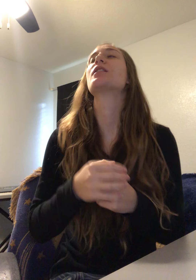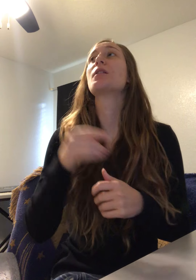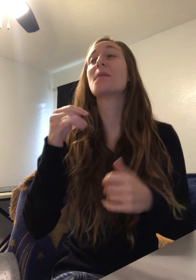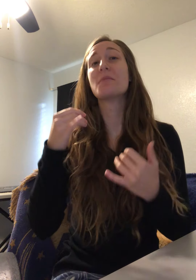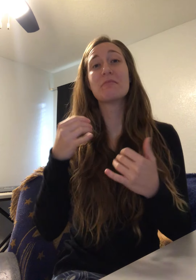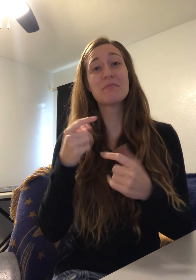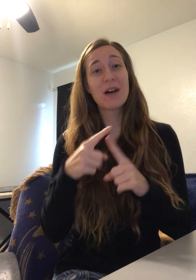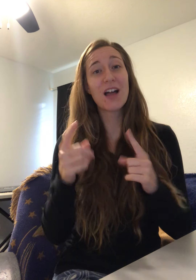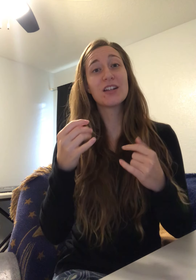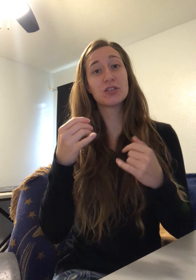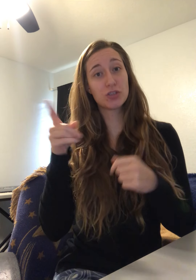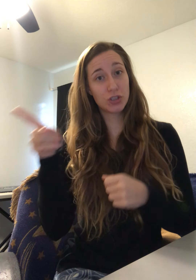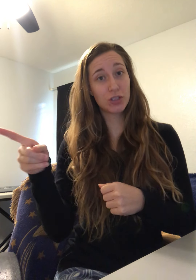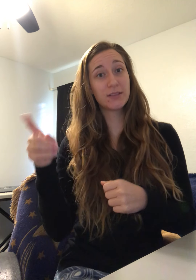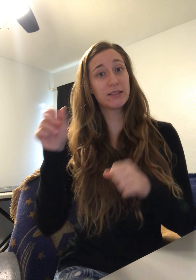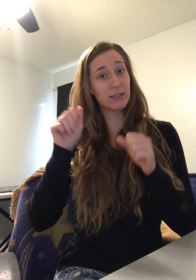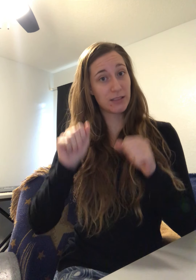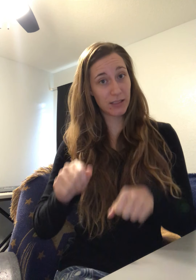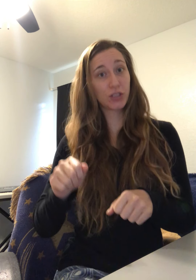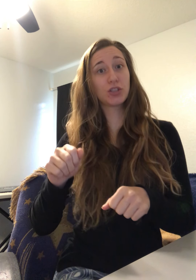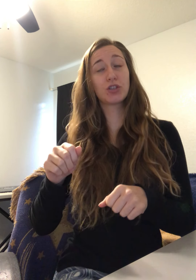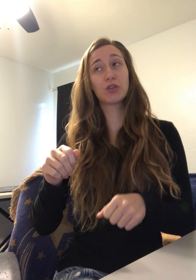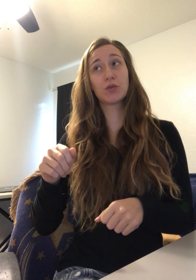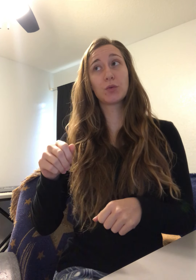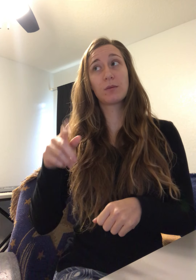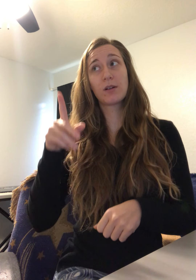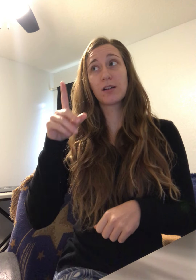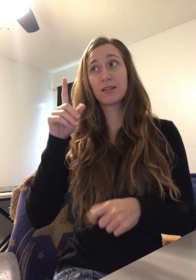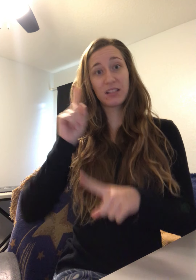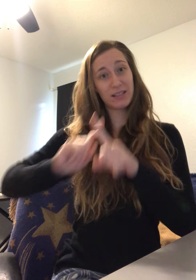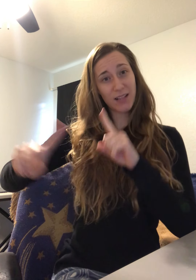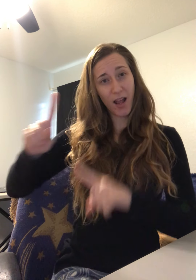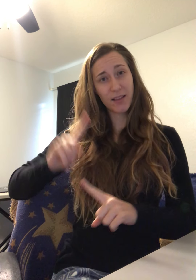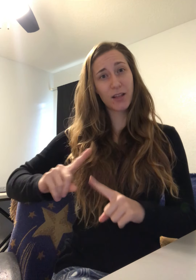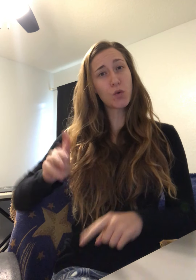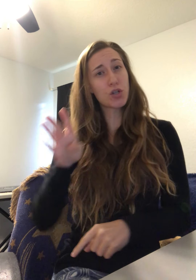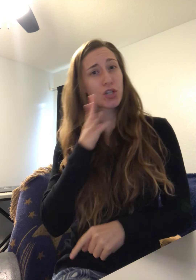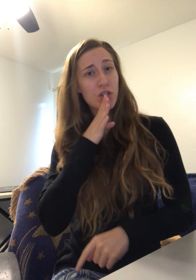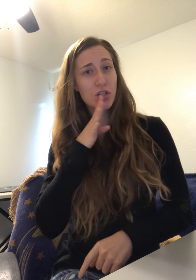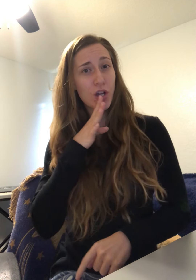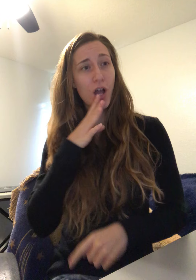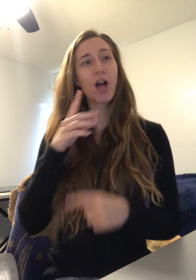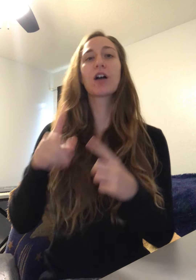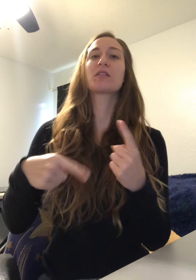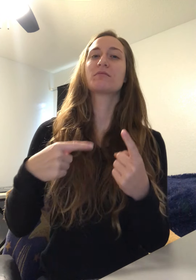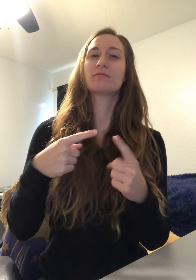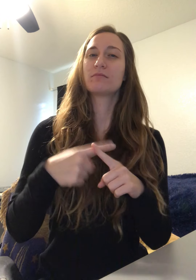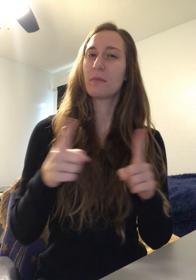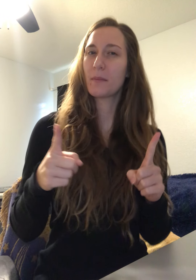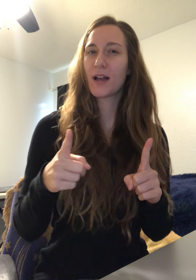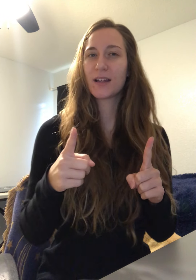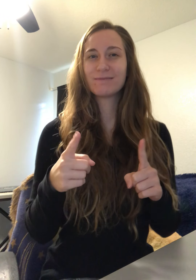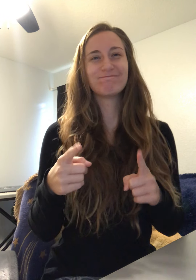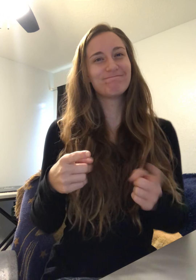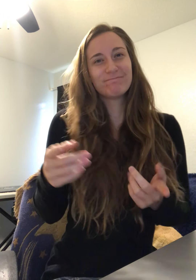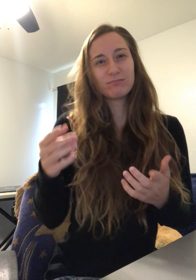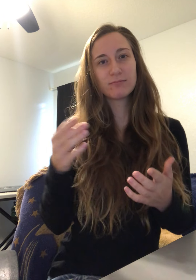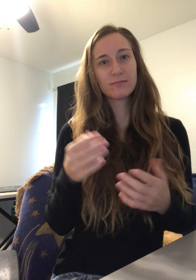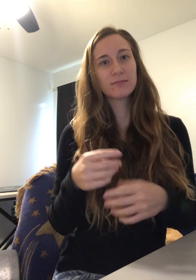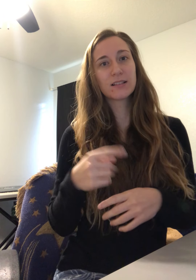dancing. And maybe she's going to have some challenges that are going to make that take a lot longer. You're not sure. You